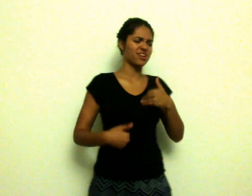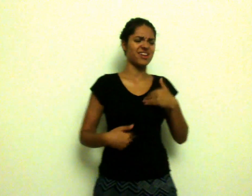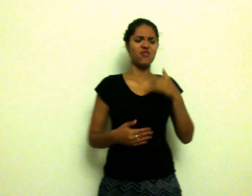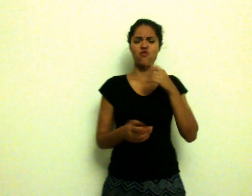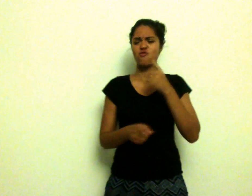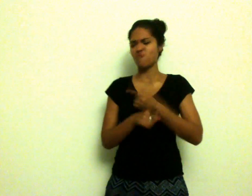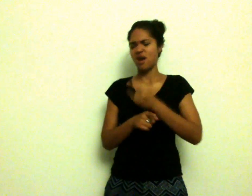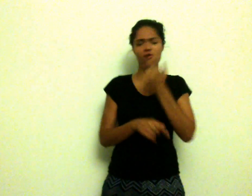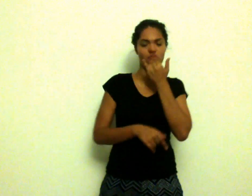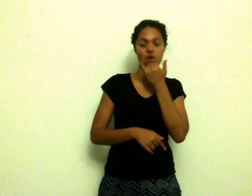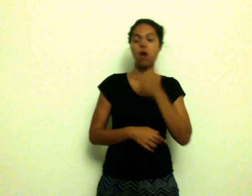to rebel against anything.